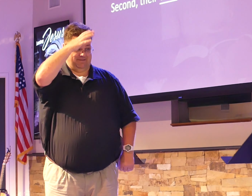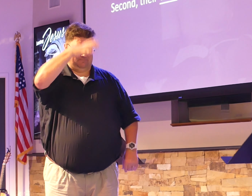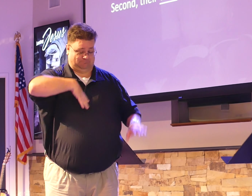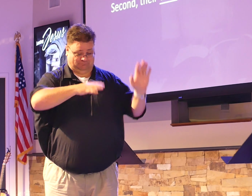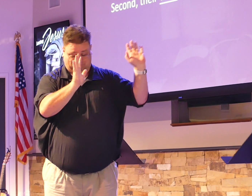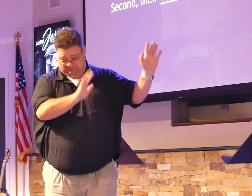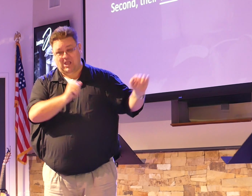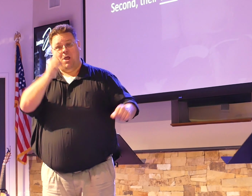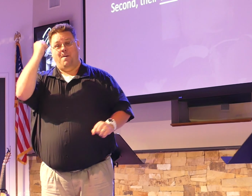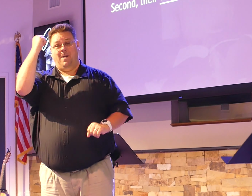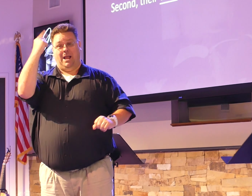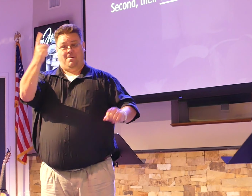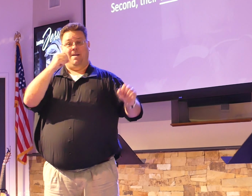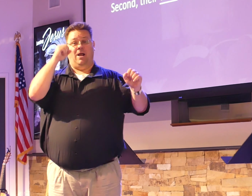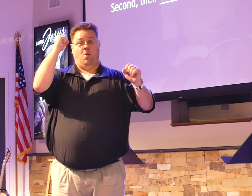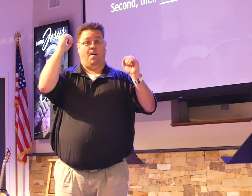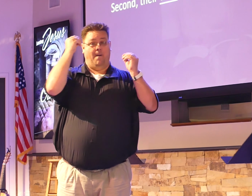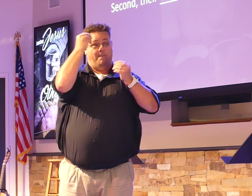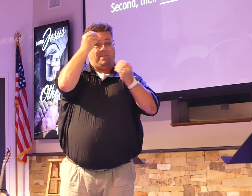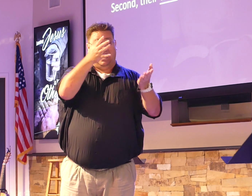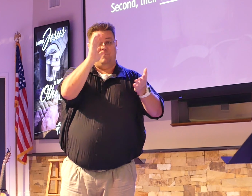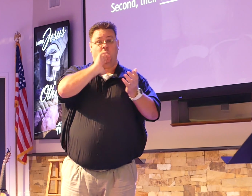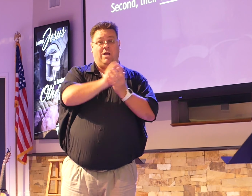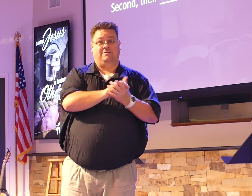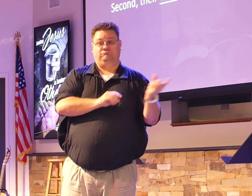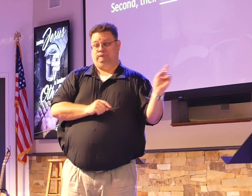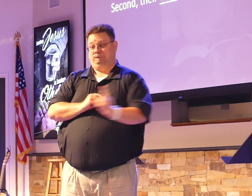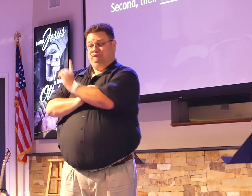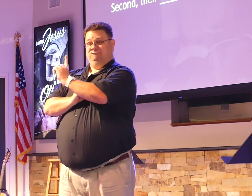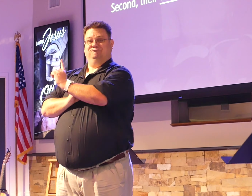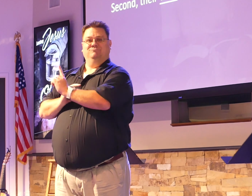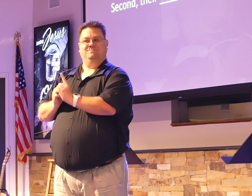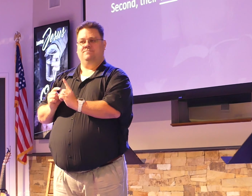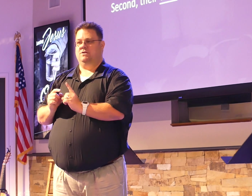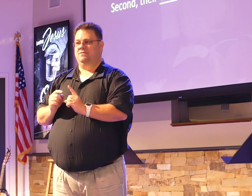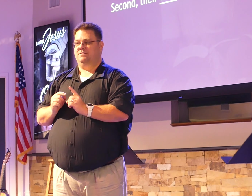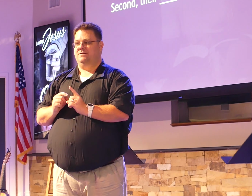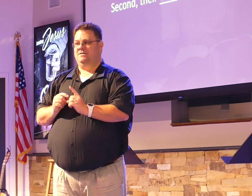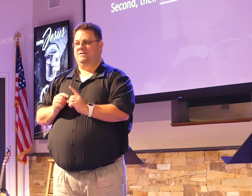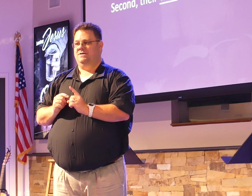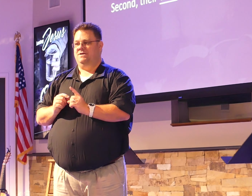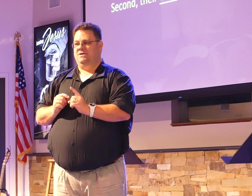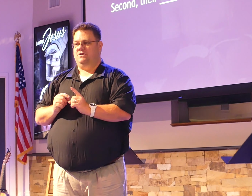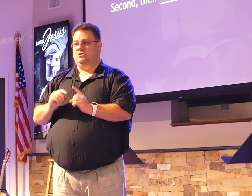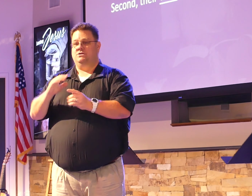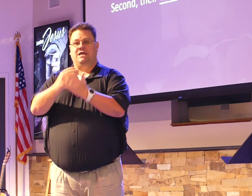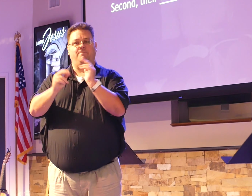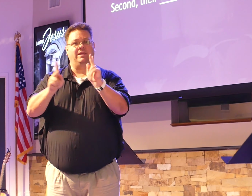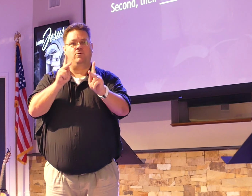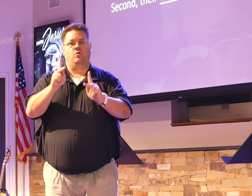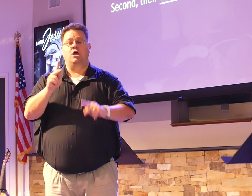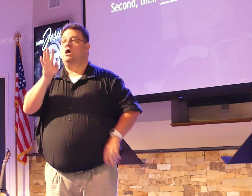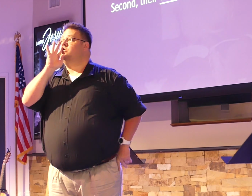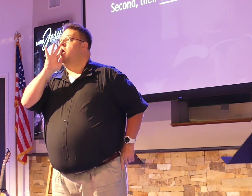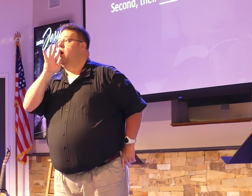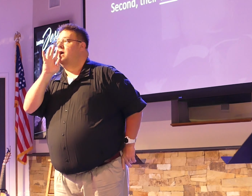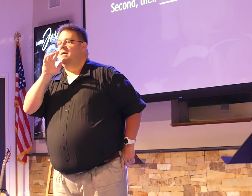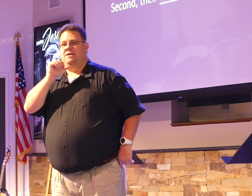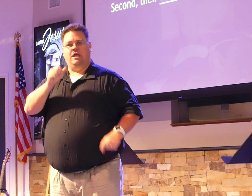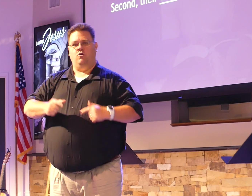people, their walk doesn't match their talk. Well, that creates an integrity crisis. The Pharisees were that way. The Pharisees,